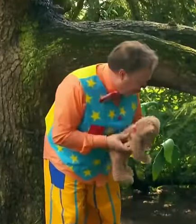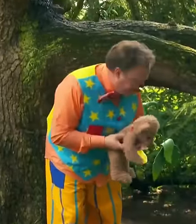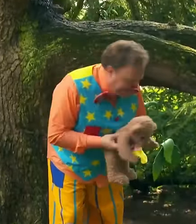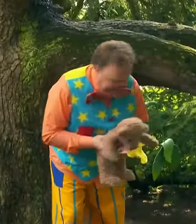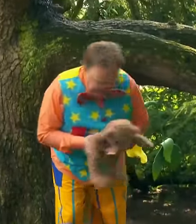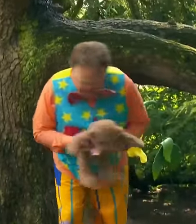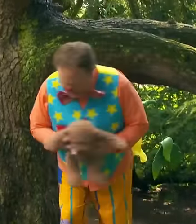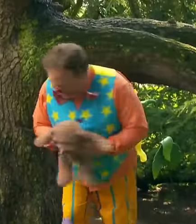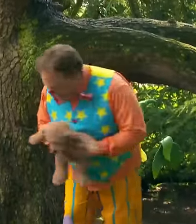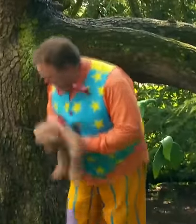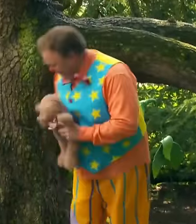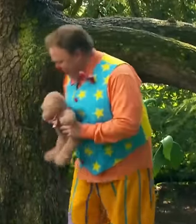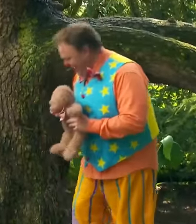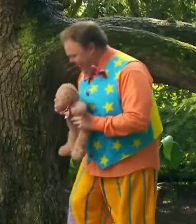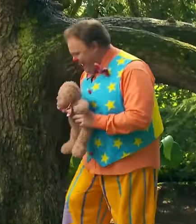ground? Aha!